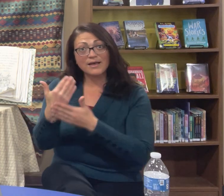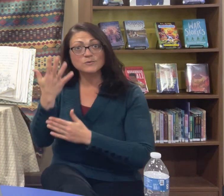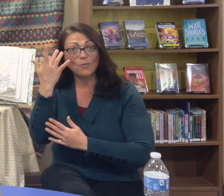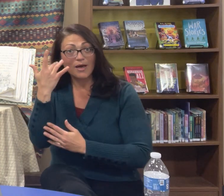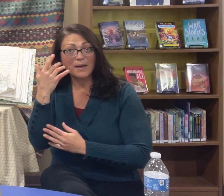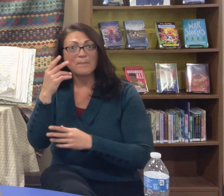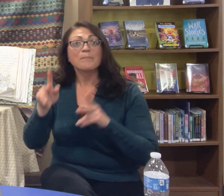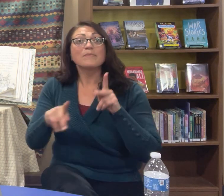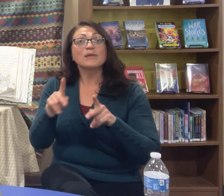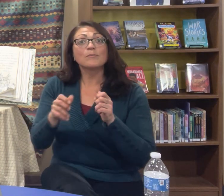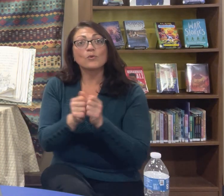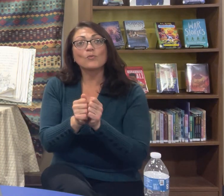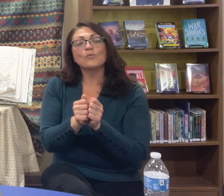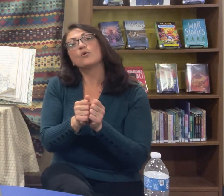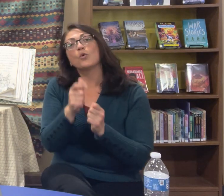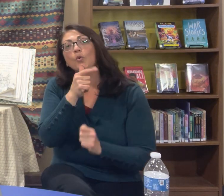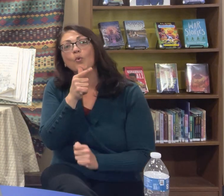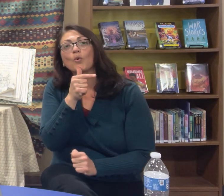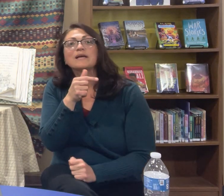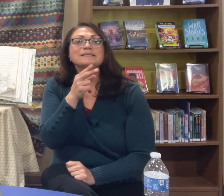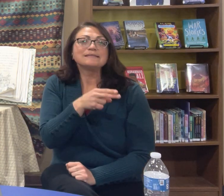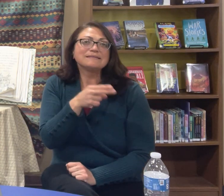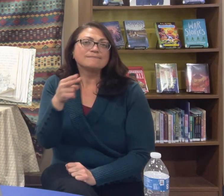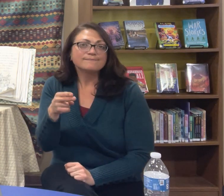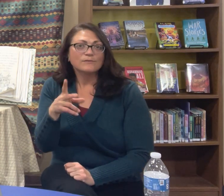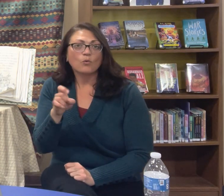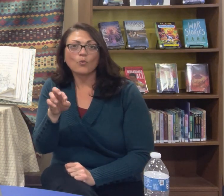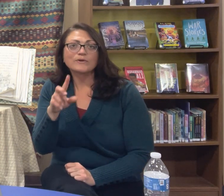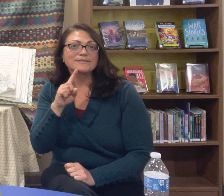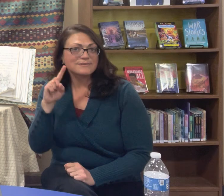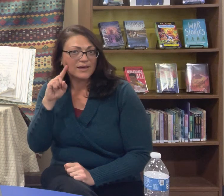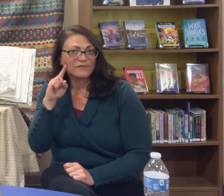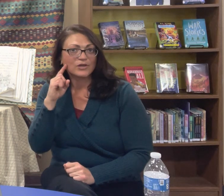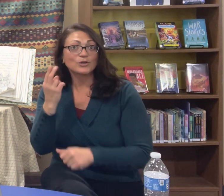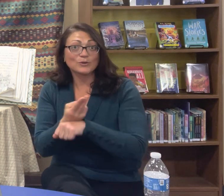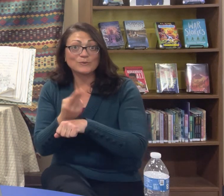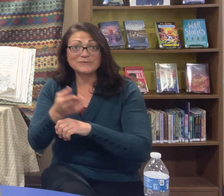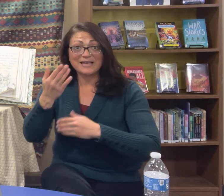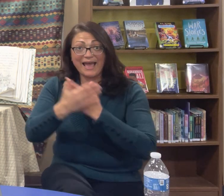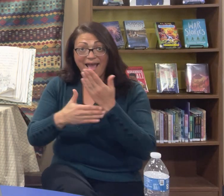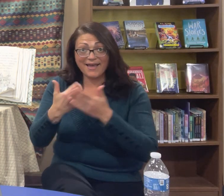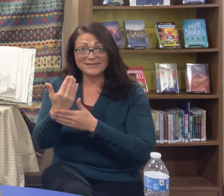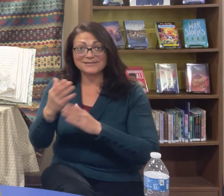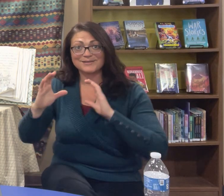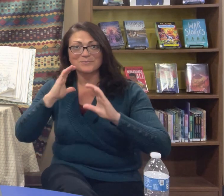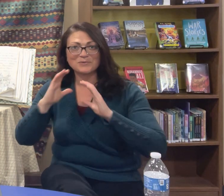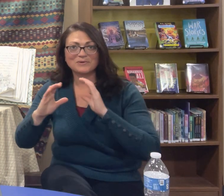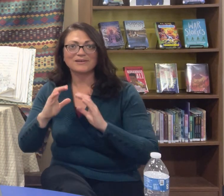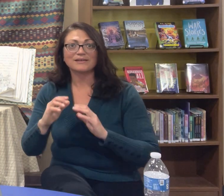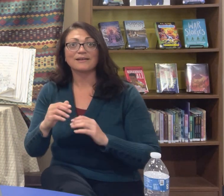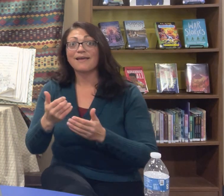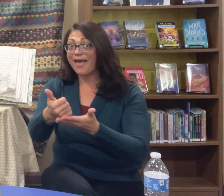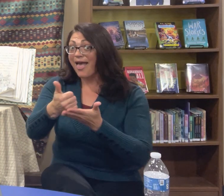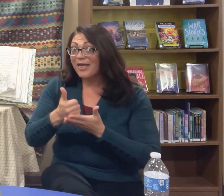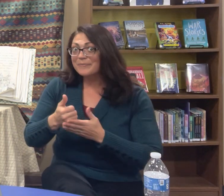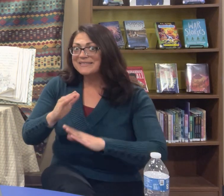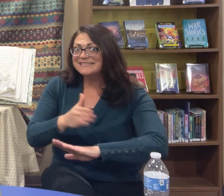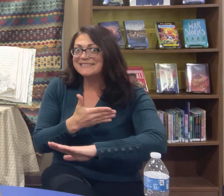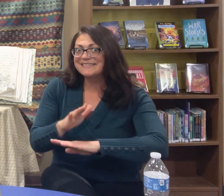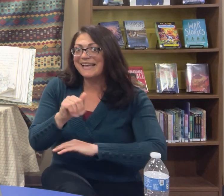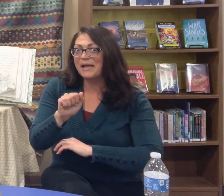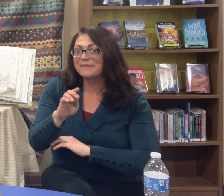and hard of hearing use their hands to communicate with the world. Will you guys help me sing our ABCs?